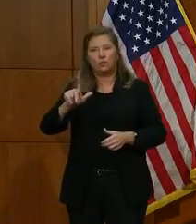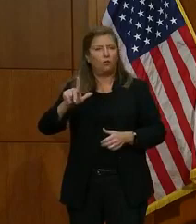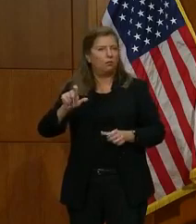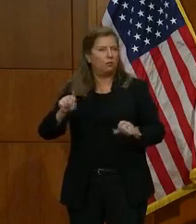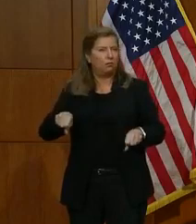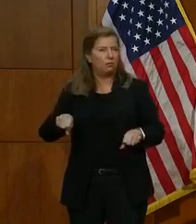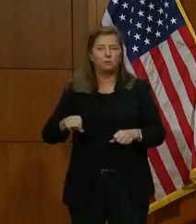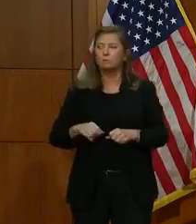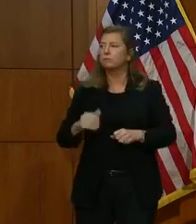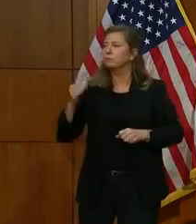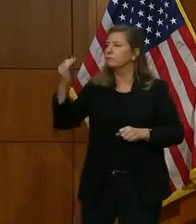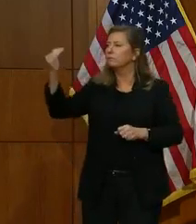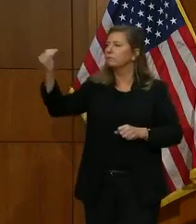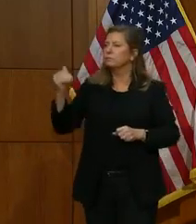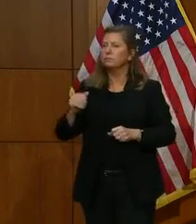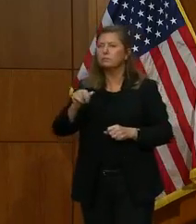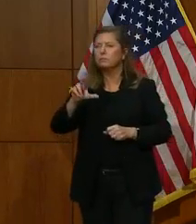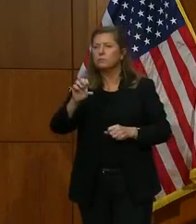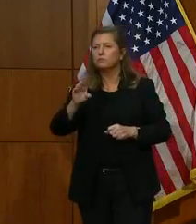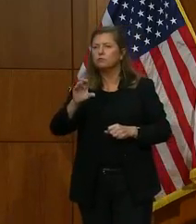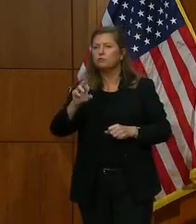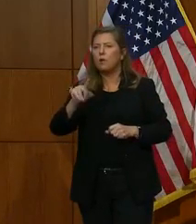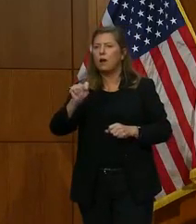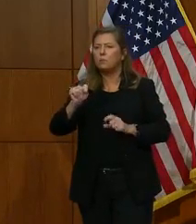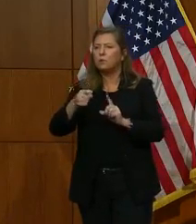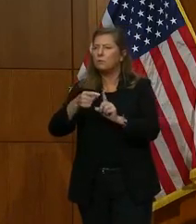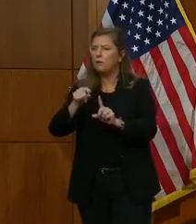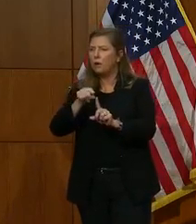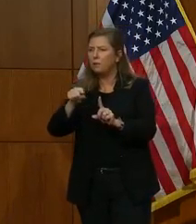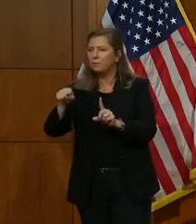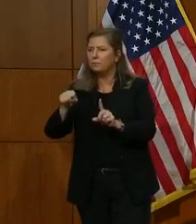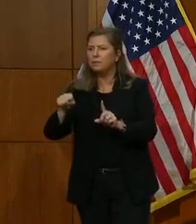We'll go to Robert Zula with the Virginia Mercury. Robert?